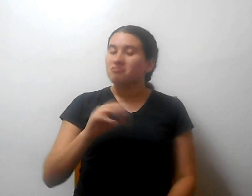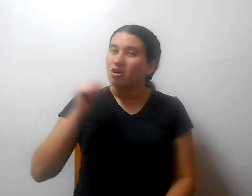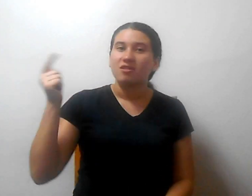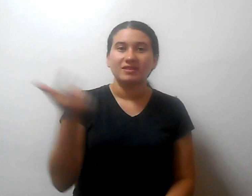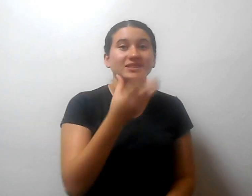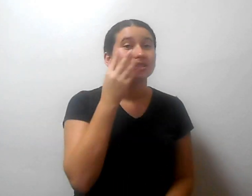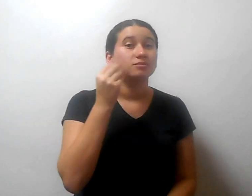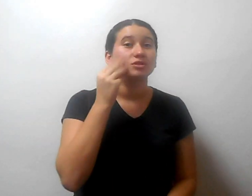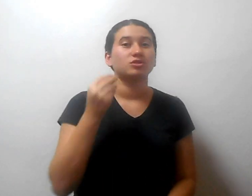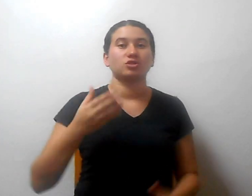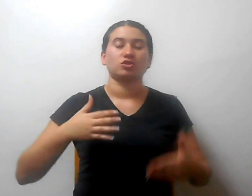less.